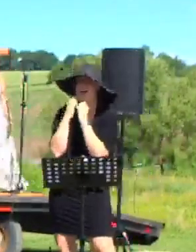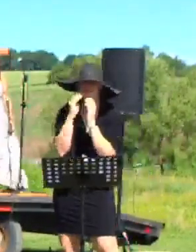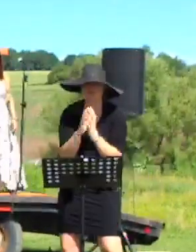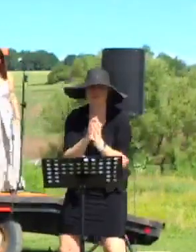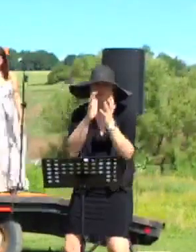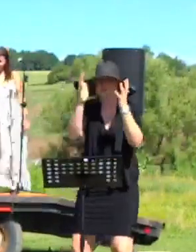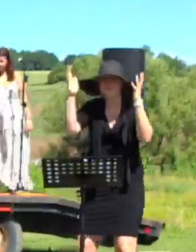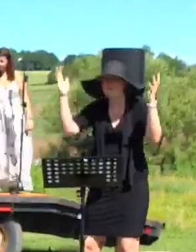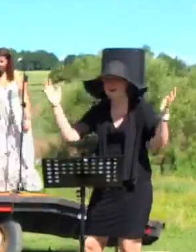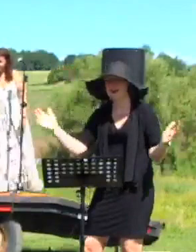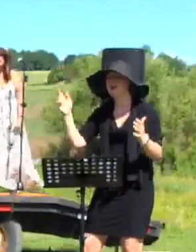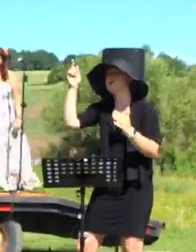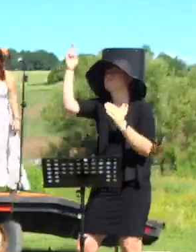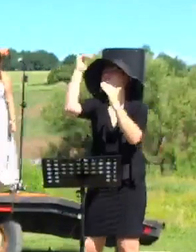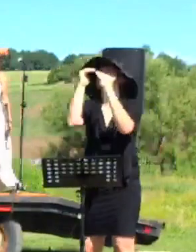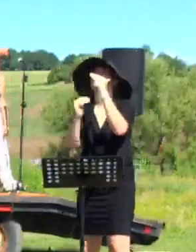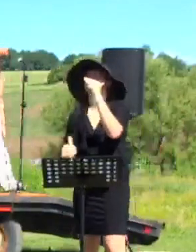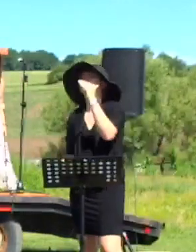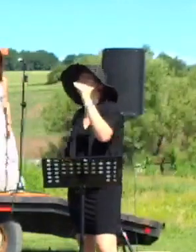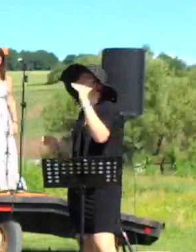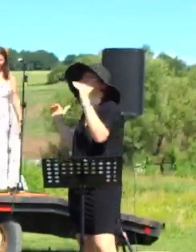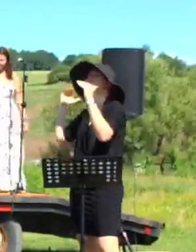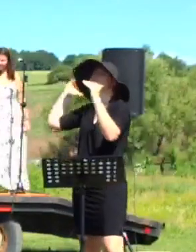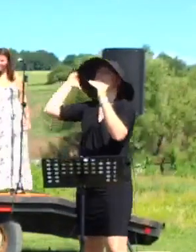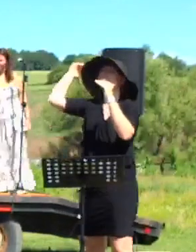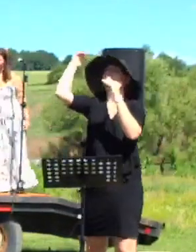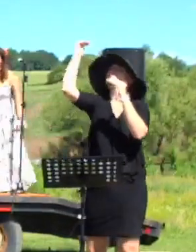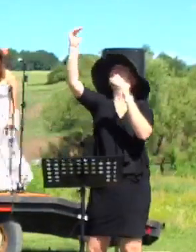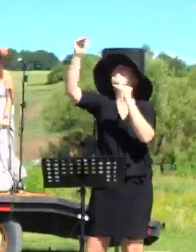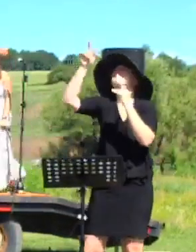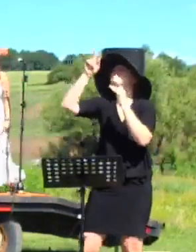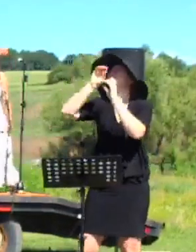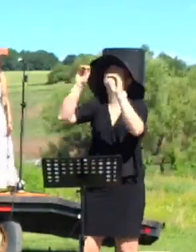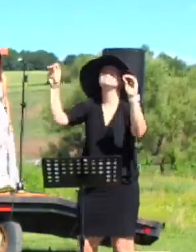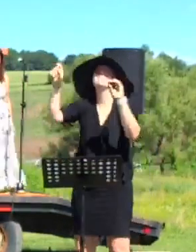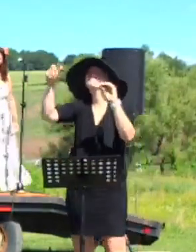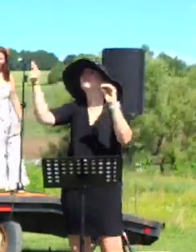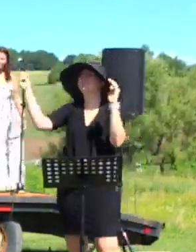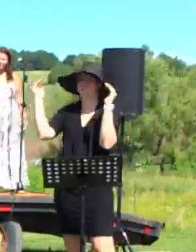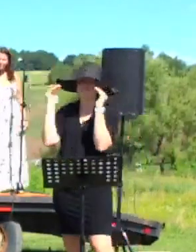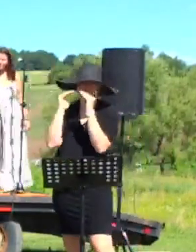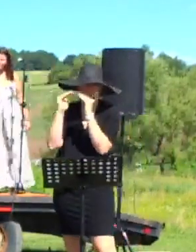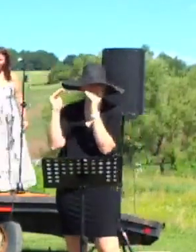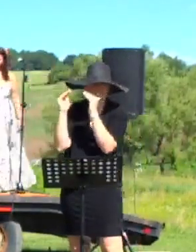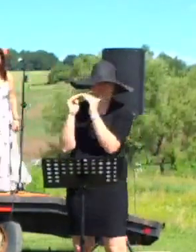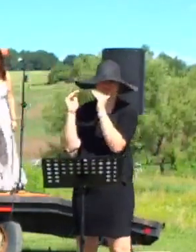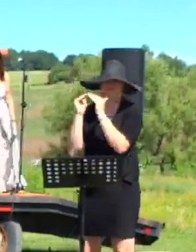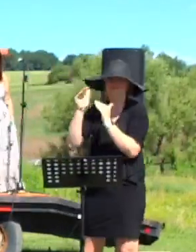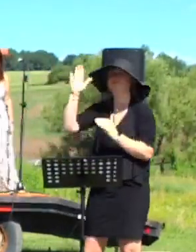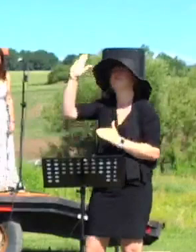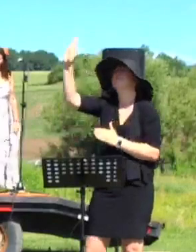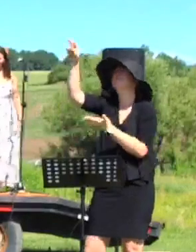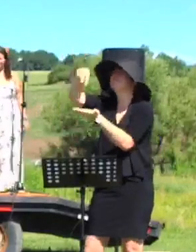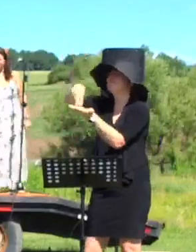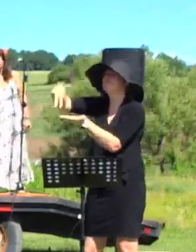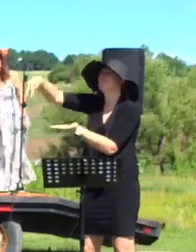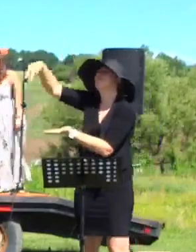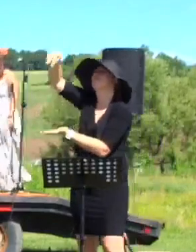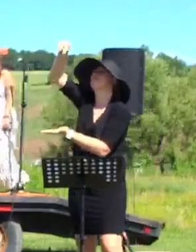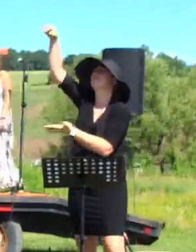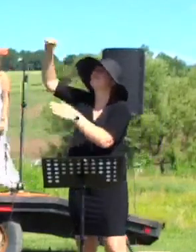There's nothing worth more that could ever come close. Nothing